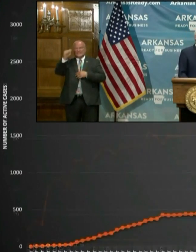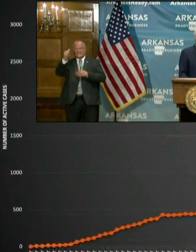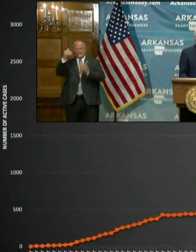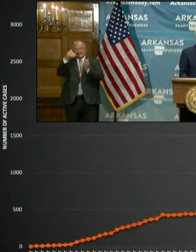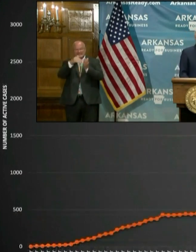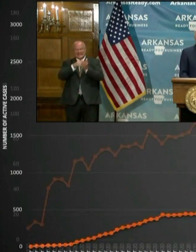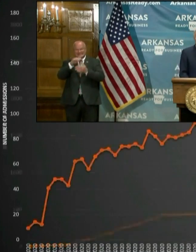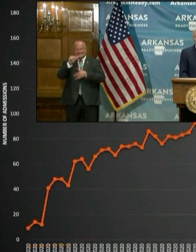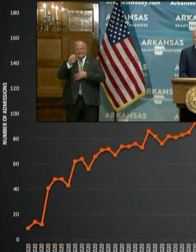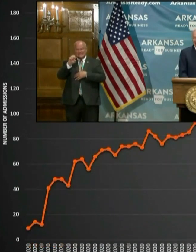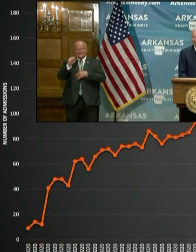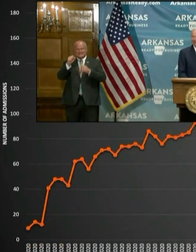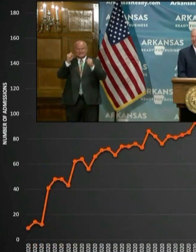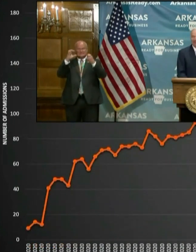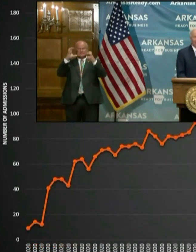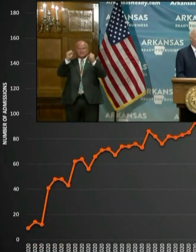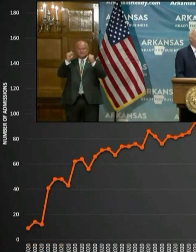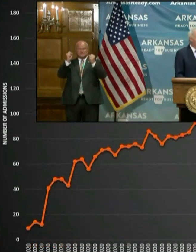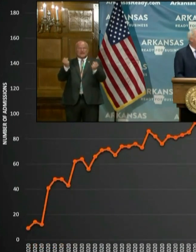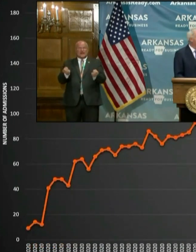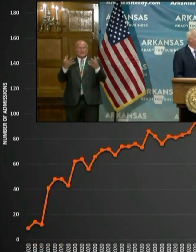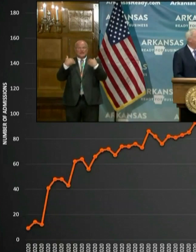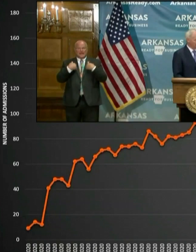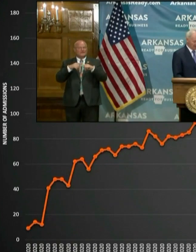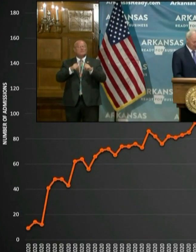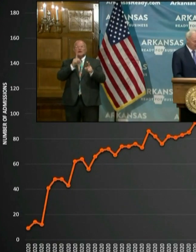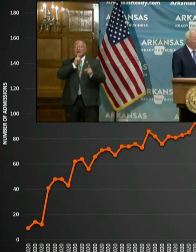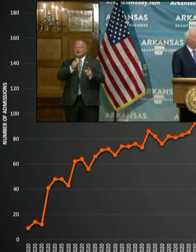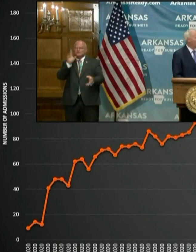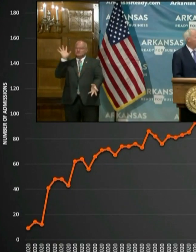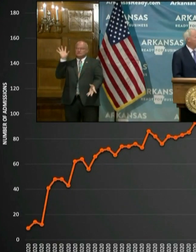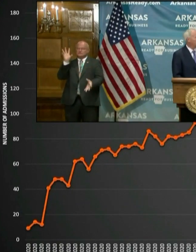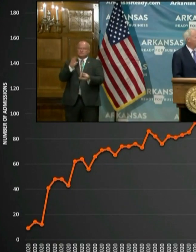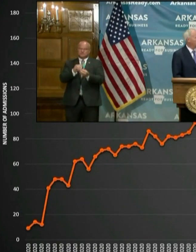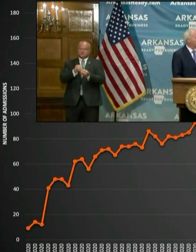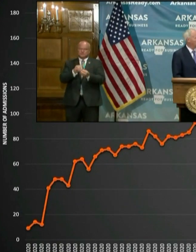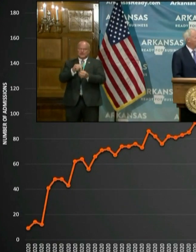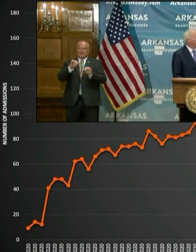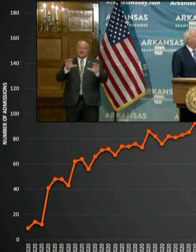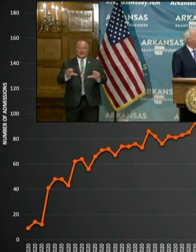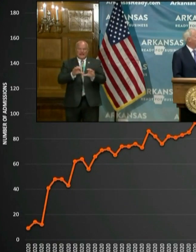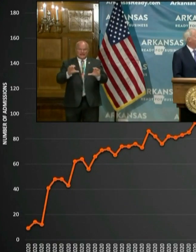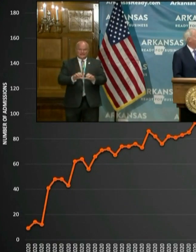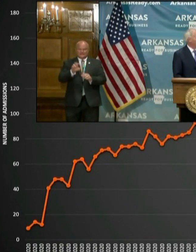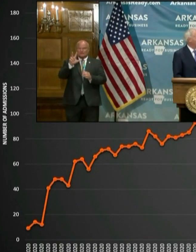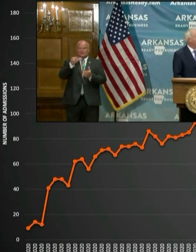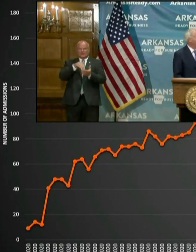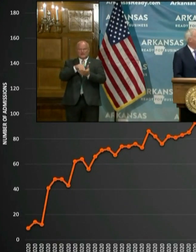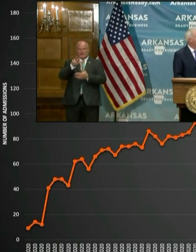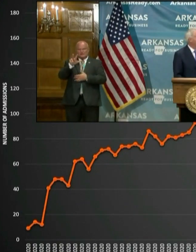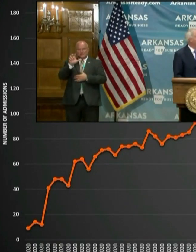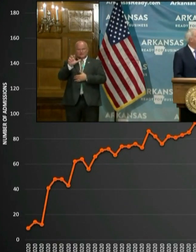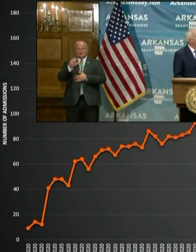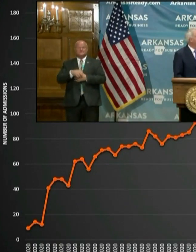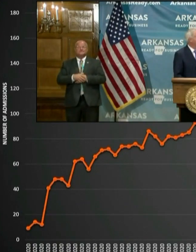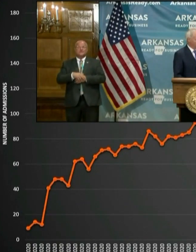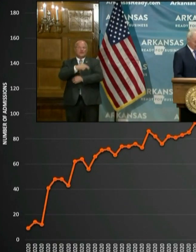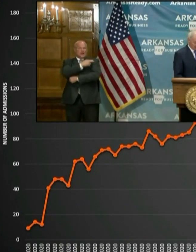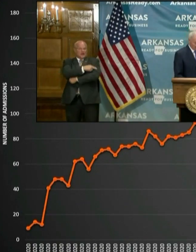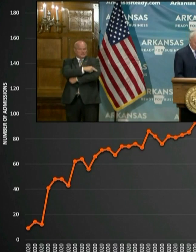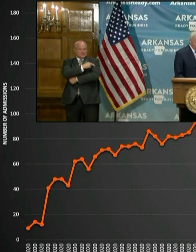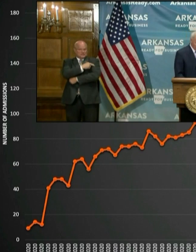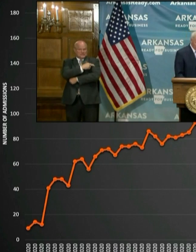10,000 cases, you think that's how many we have, but it's actually cumulative, and those are the active cases. The hospitalizations,